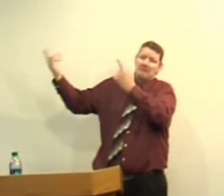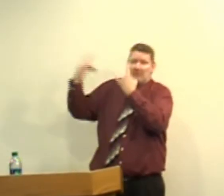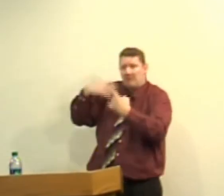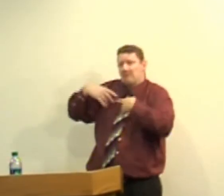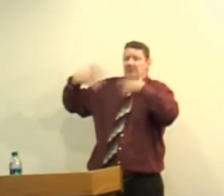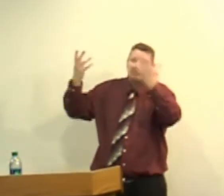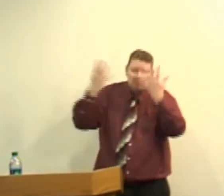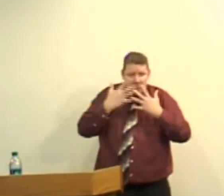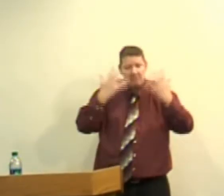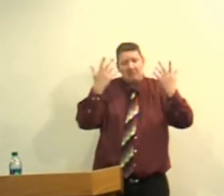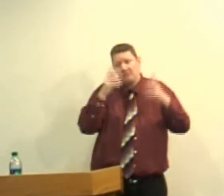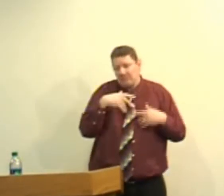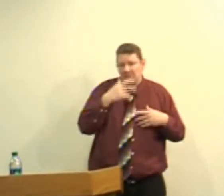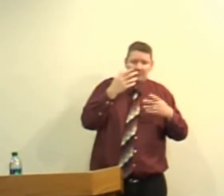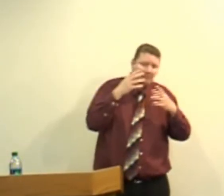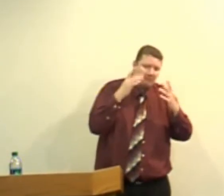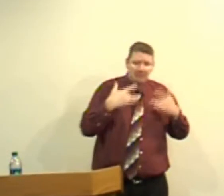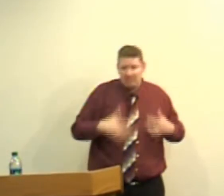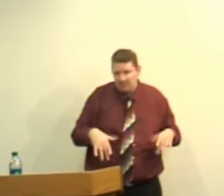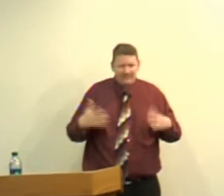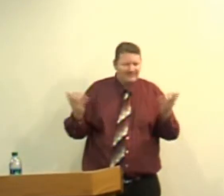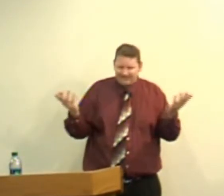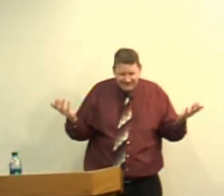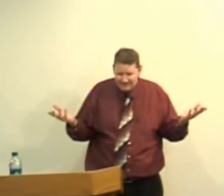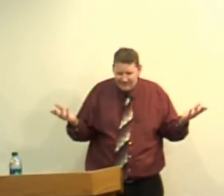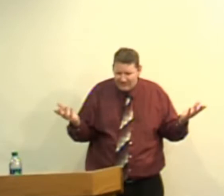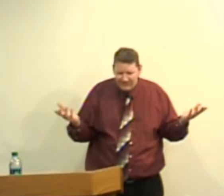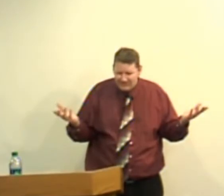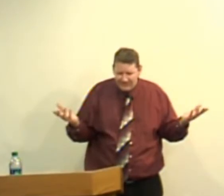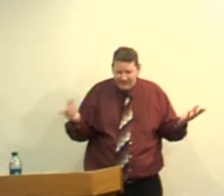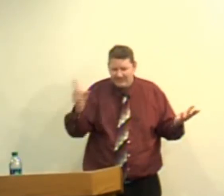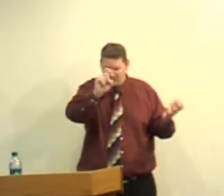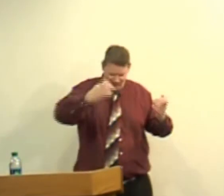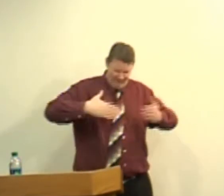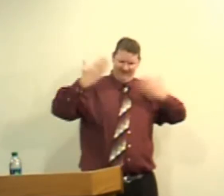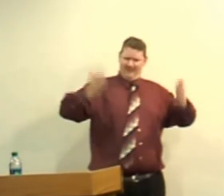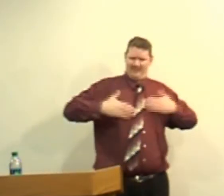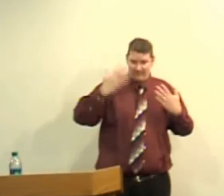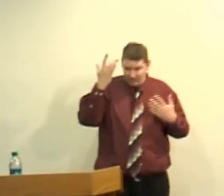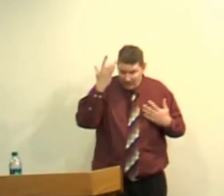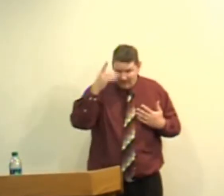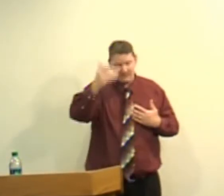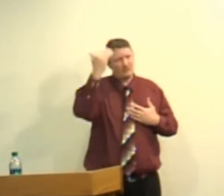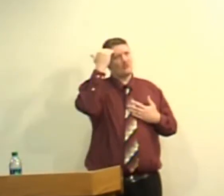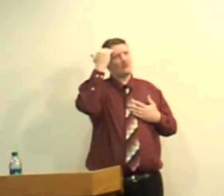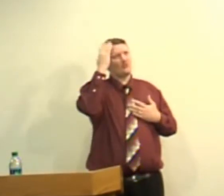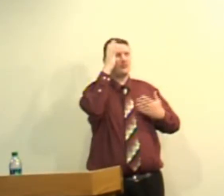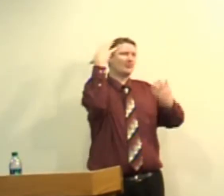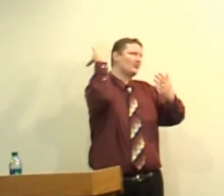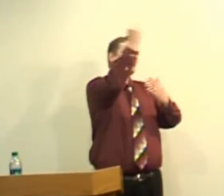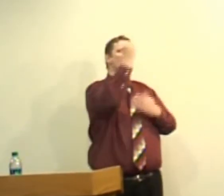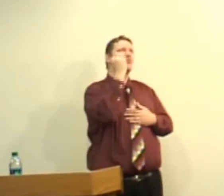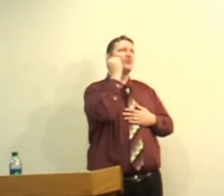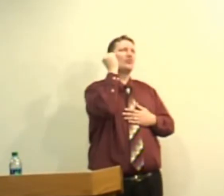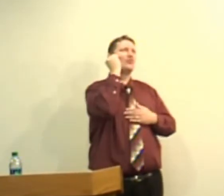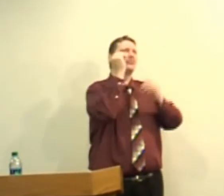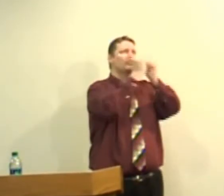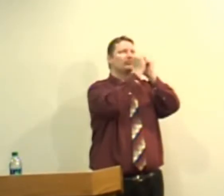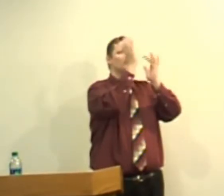people say, oh, well, they're not me and they're just not nice to me and they're mean to me. We should rejoice because we know what